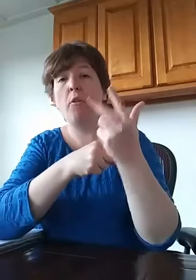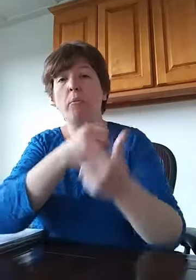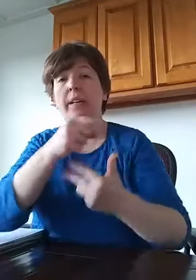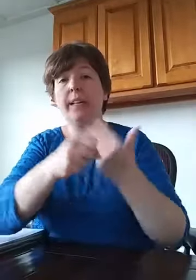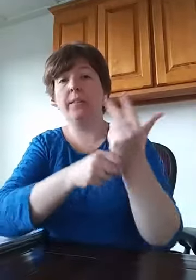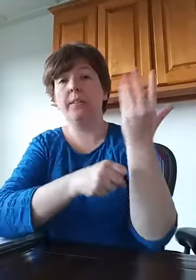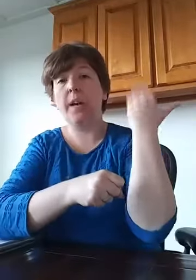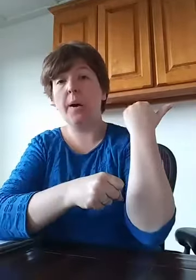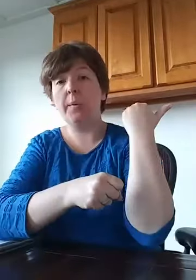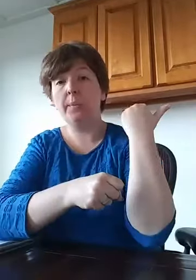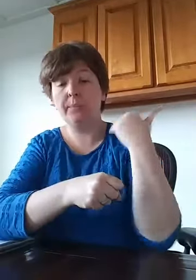3 years ago.